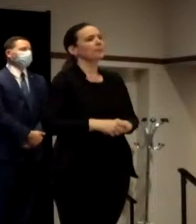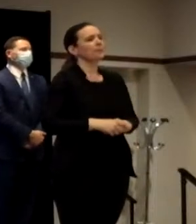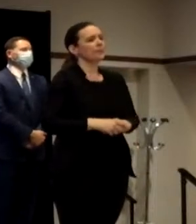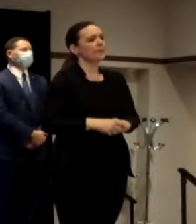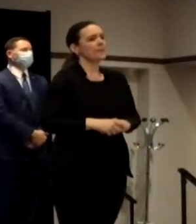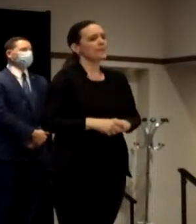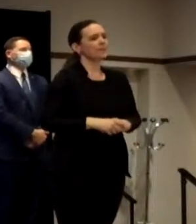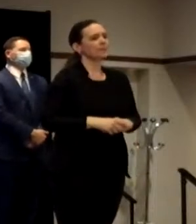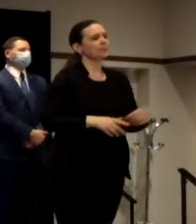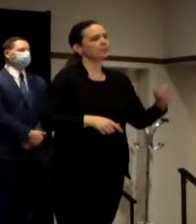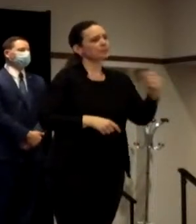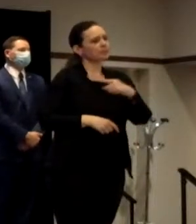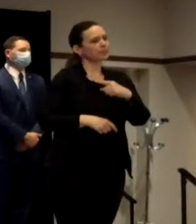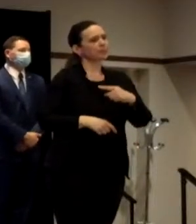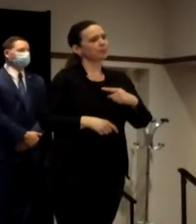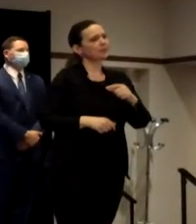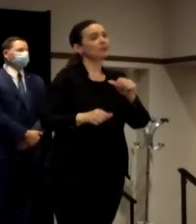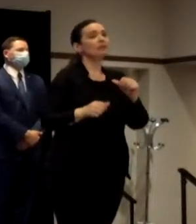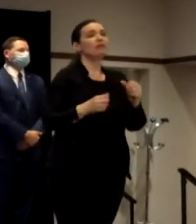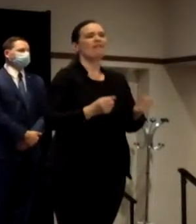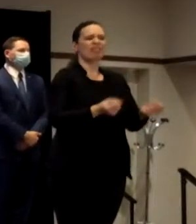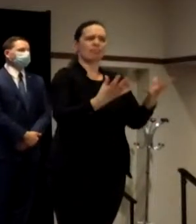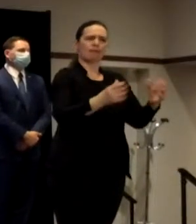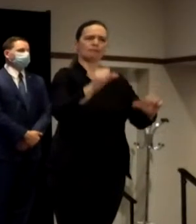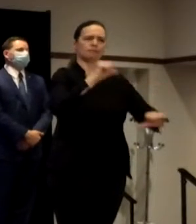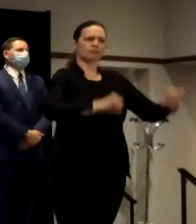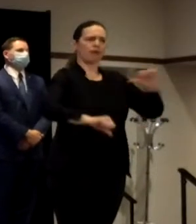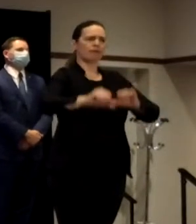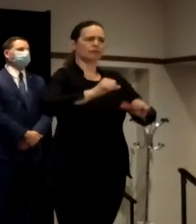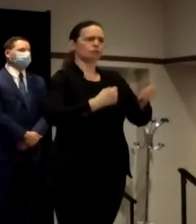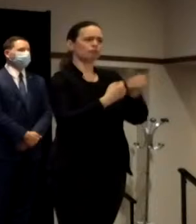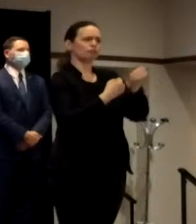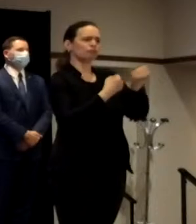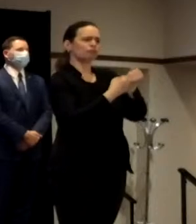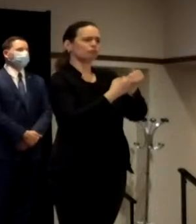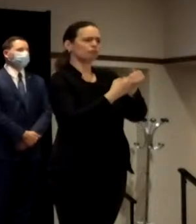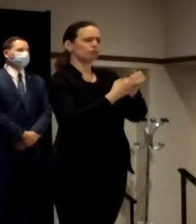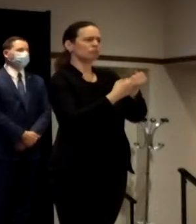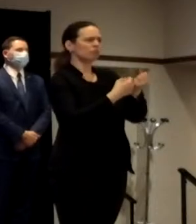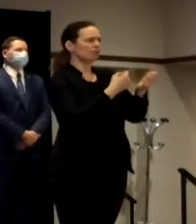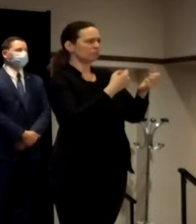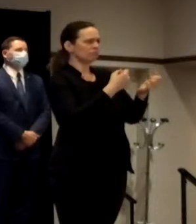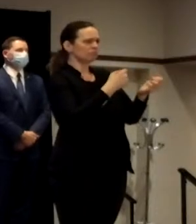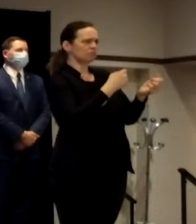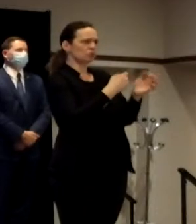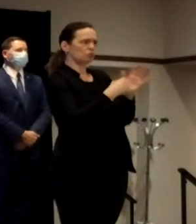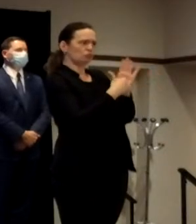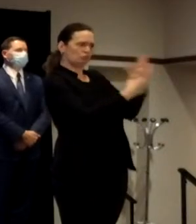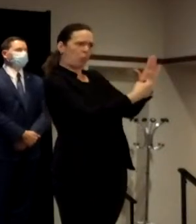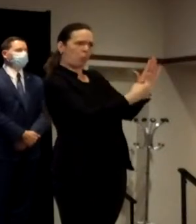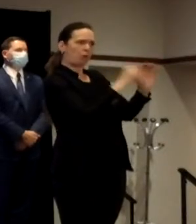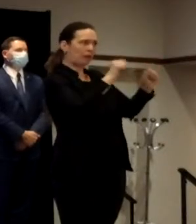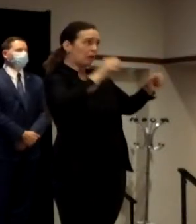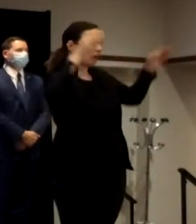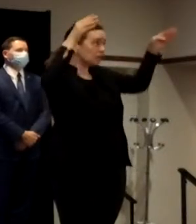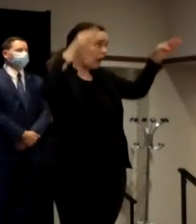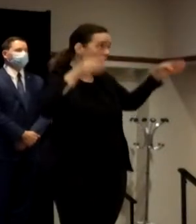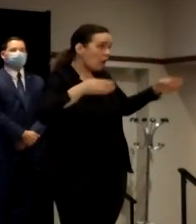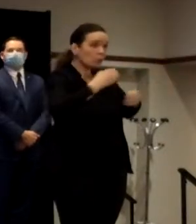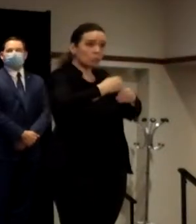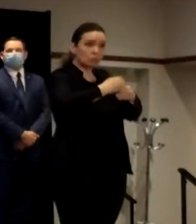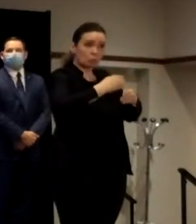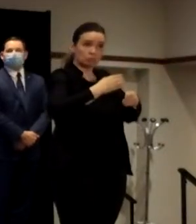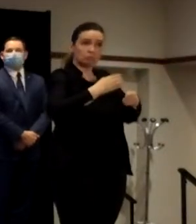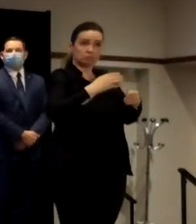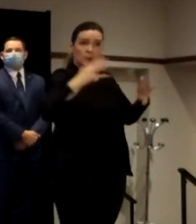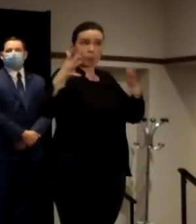I think, scientific backing for keeping windows open as a safety measure. Are you recommending Yes. both in classrooms and on buses?